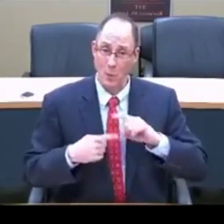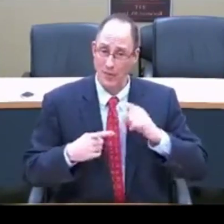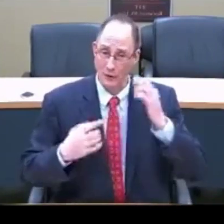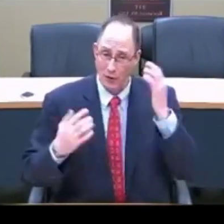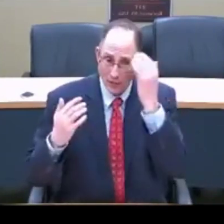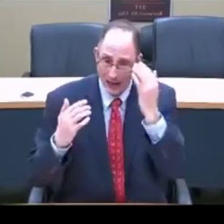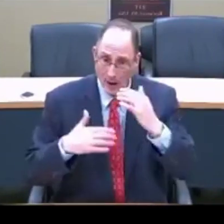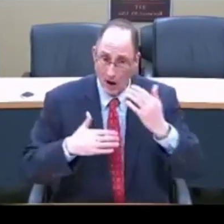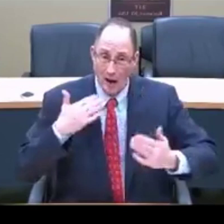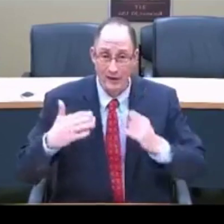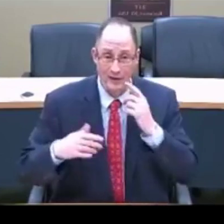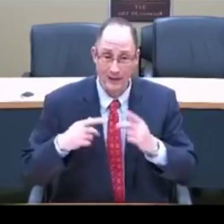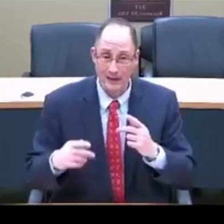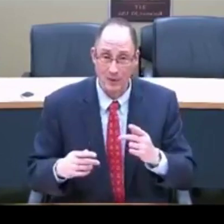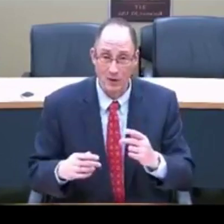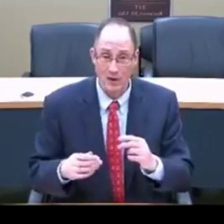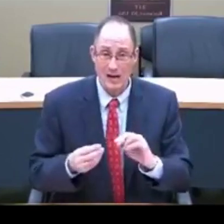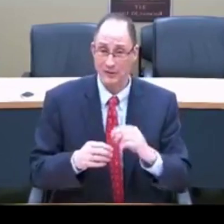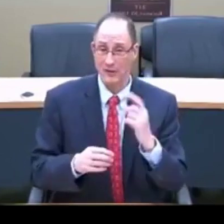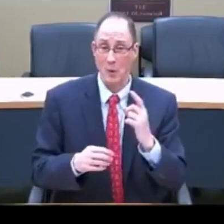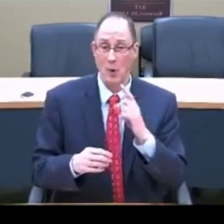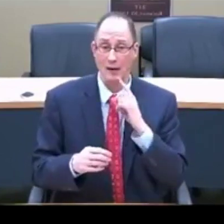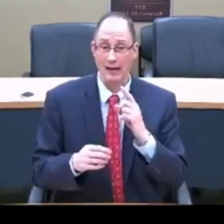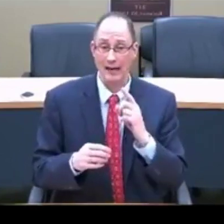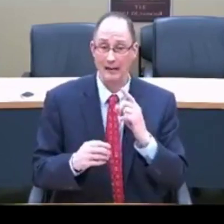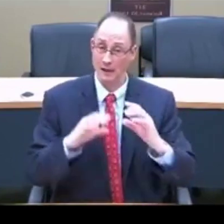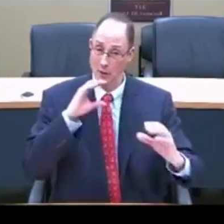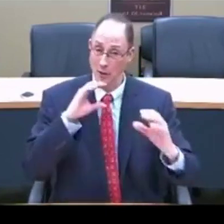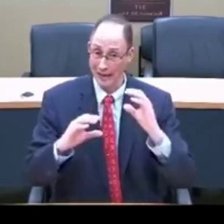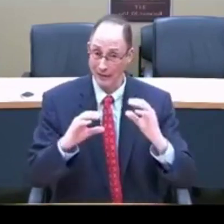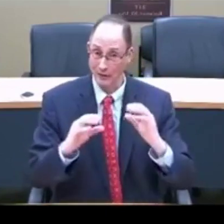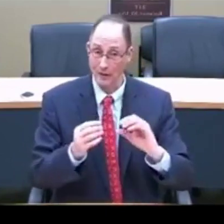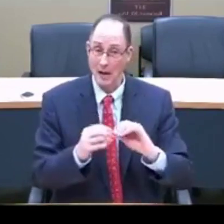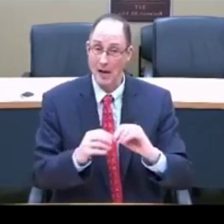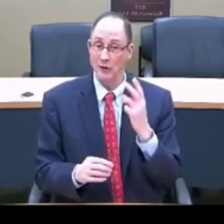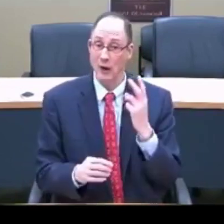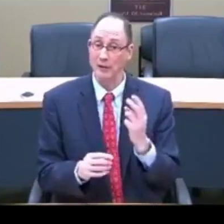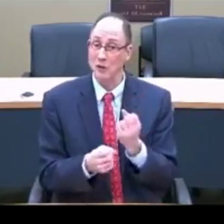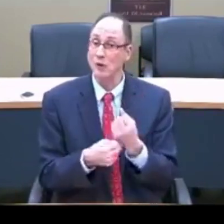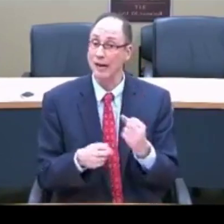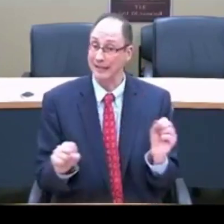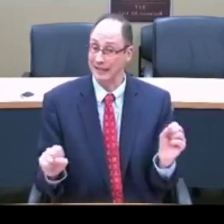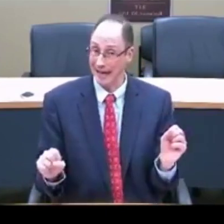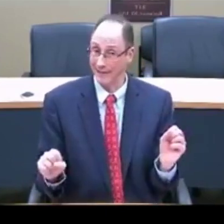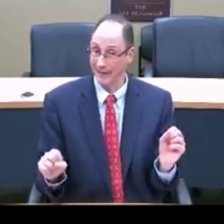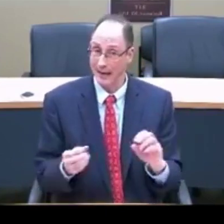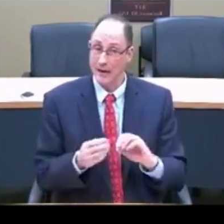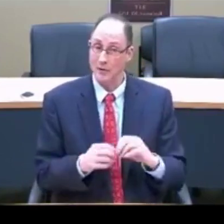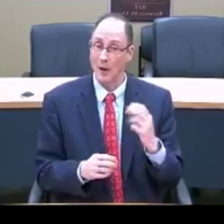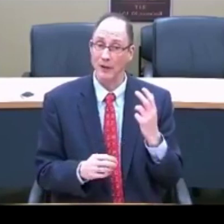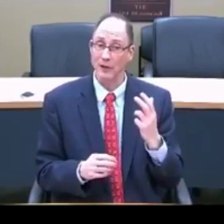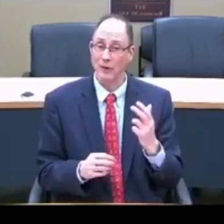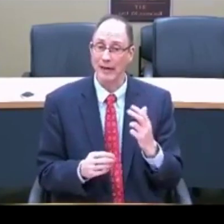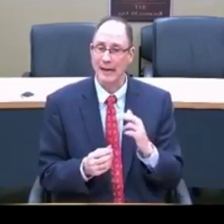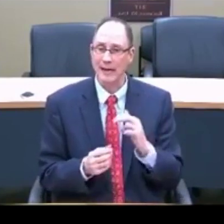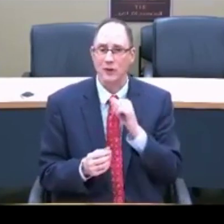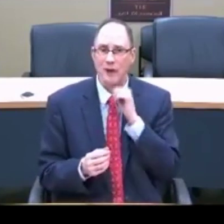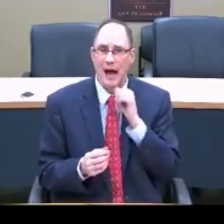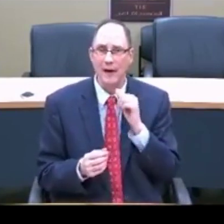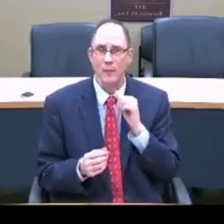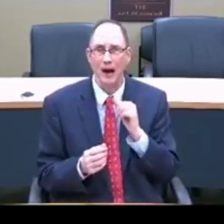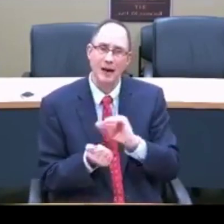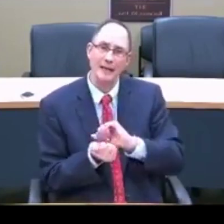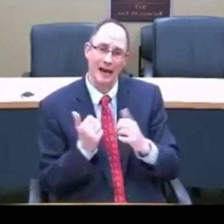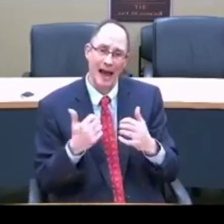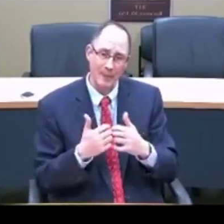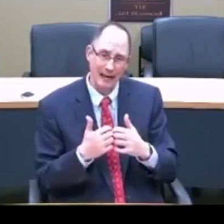when they're thinking about hiring deaf people. Number one is communication. Number two is safety. Number three, they're not,